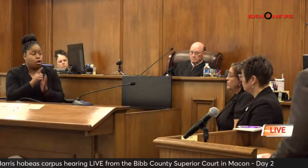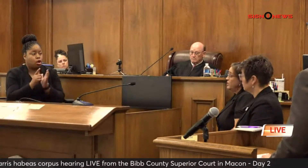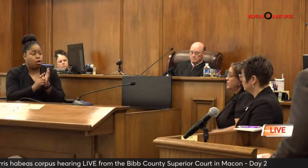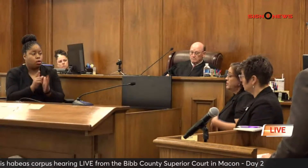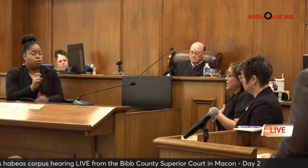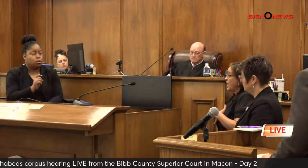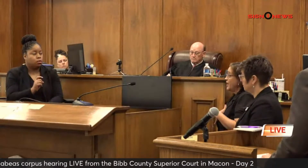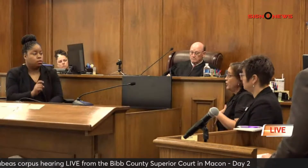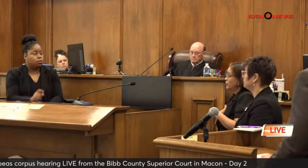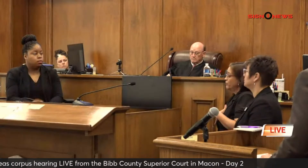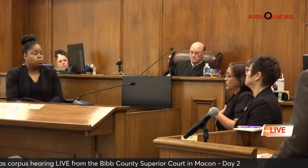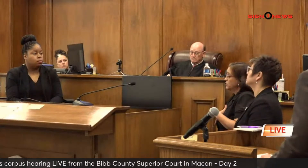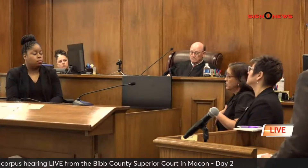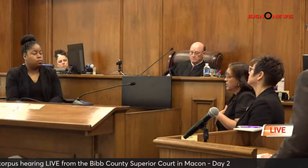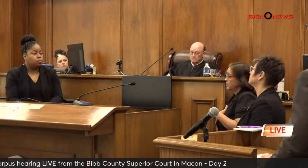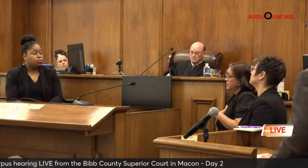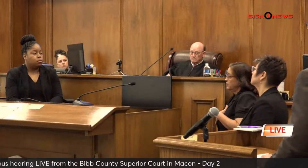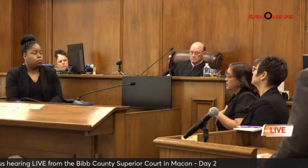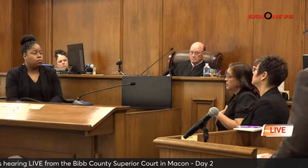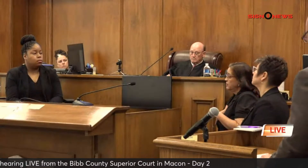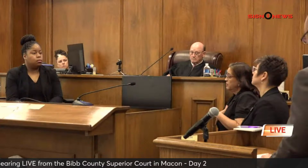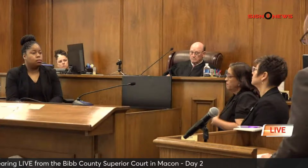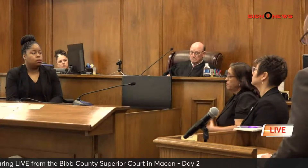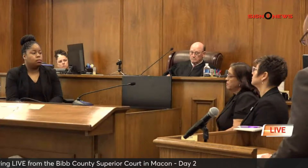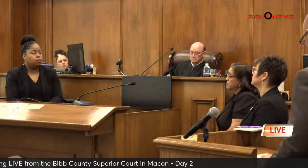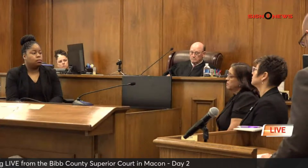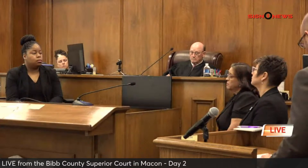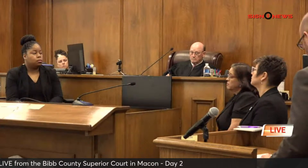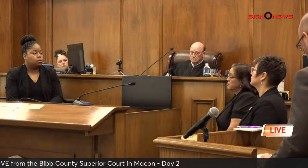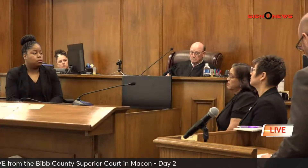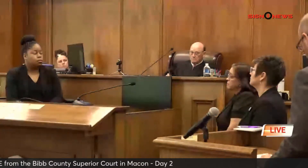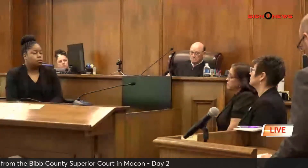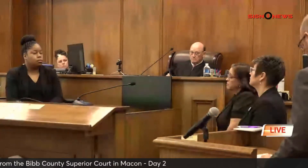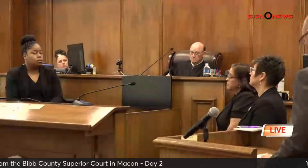you mean, did I look for an attorney?